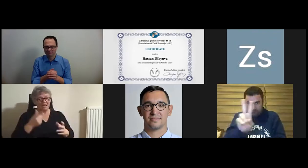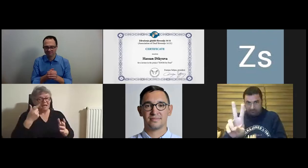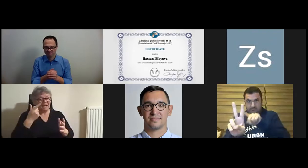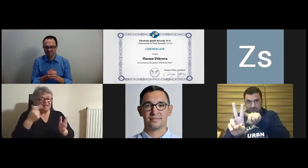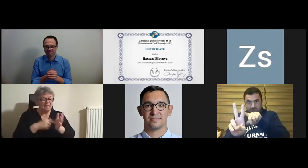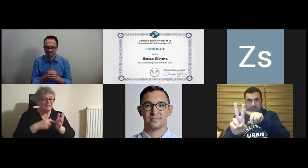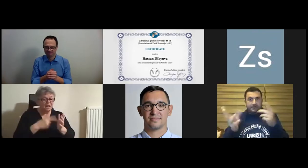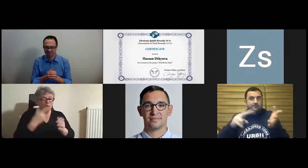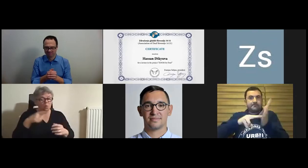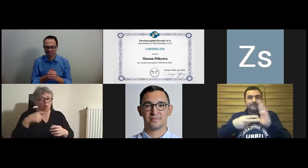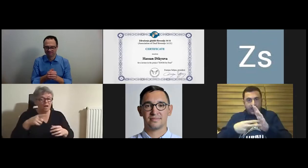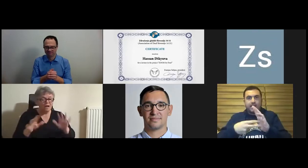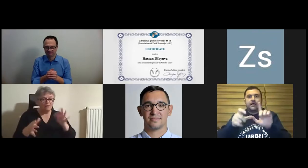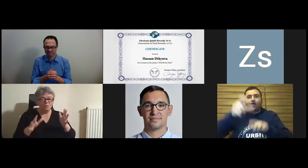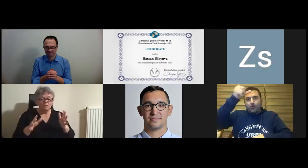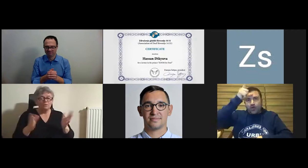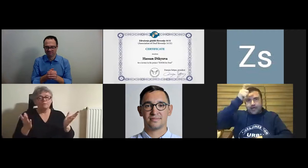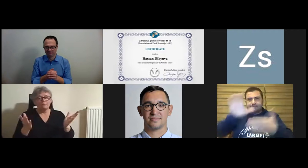The last time I saw him,